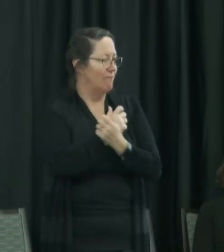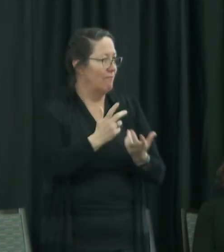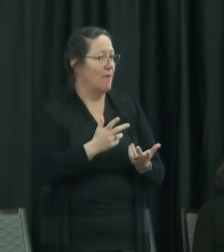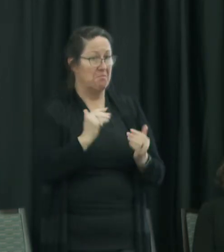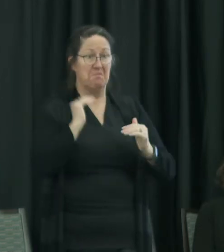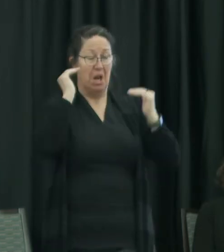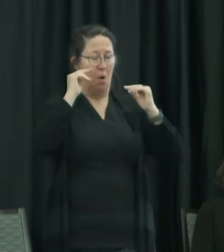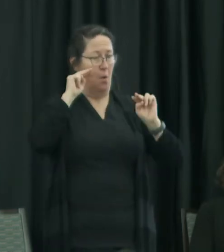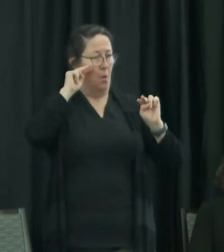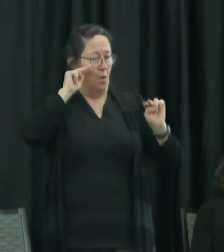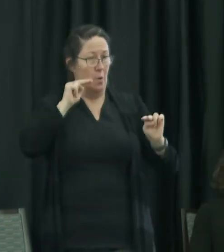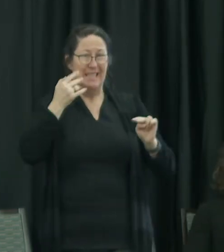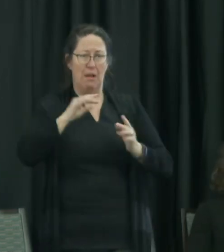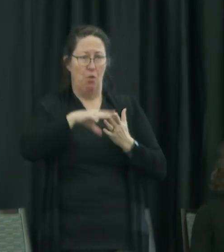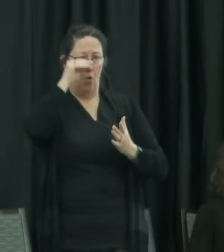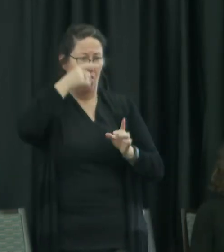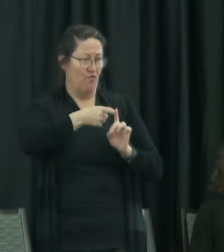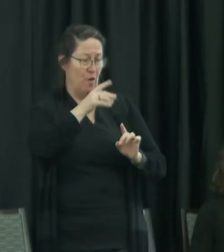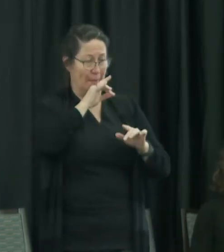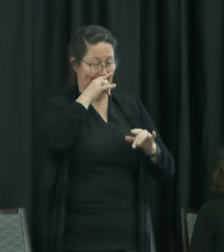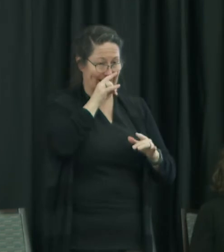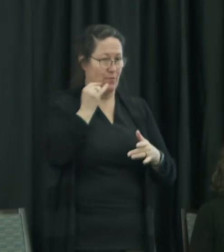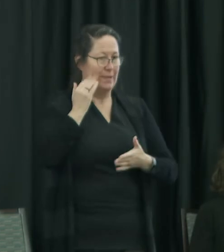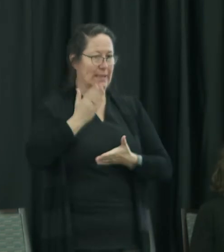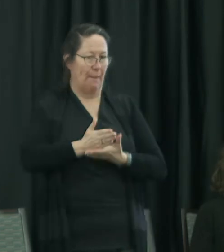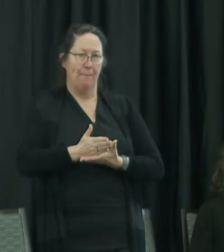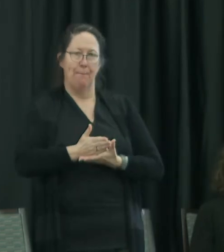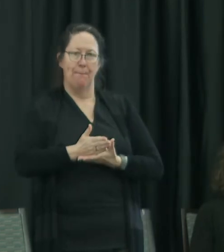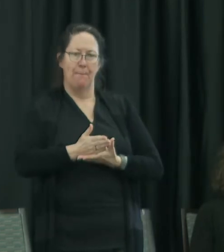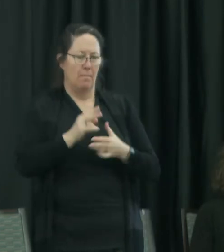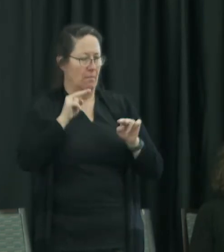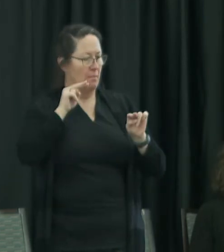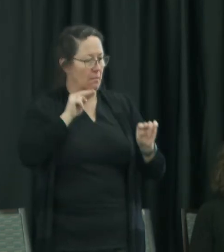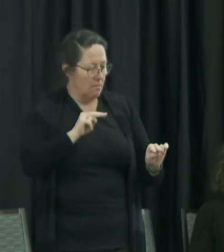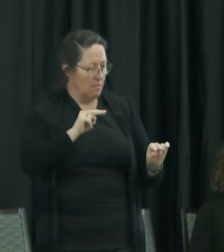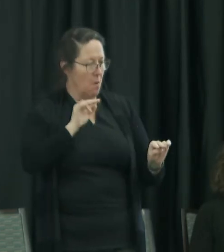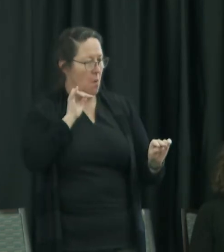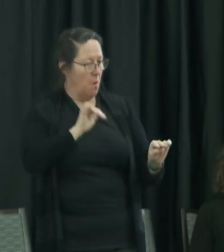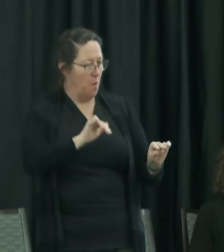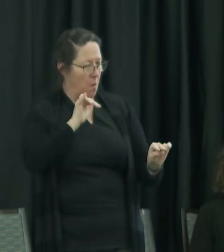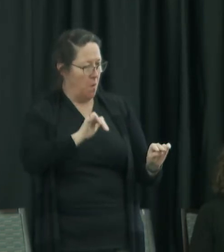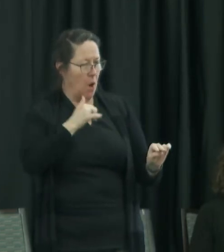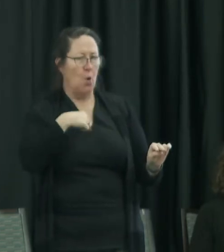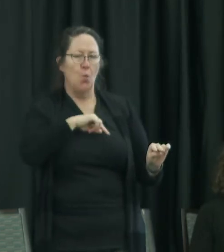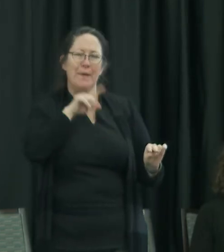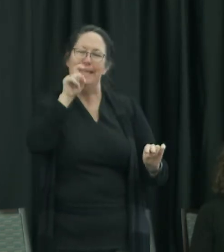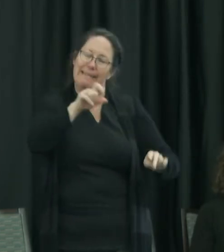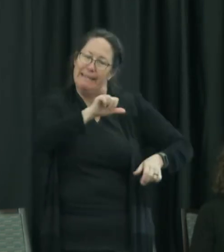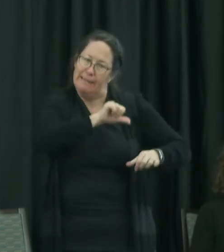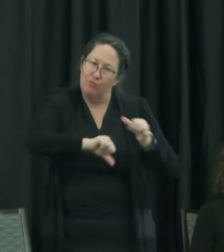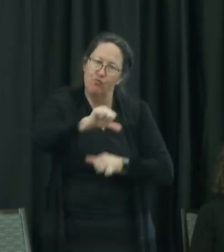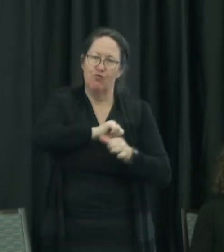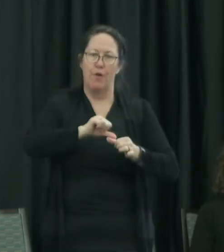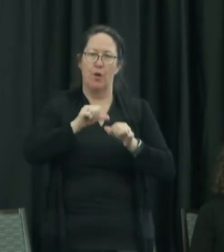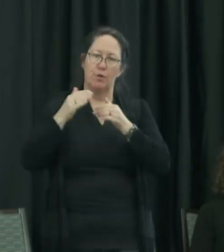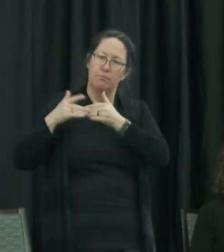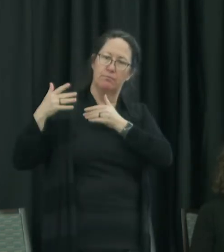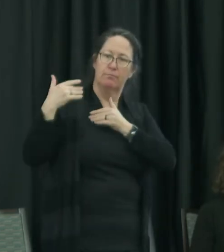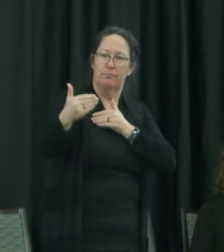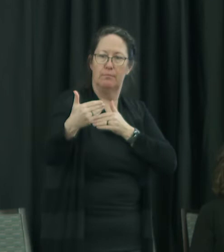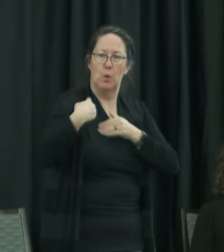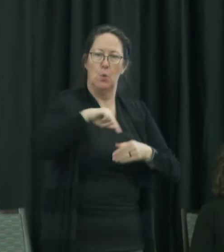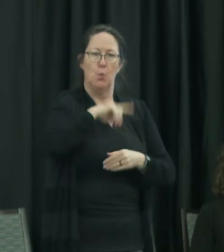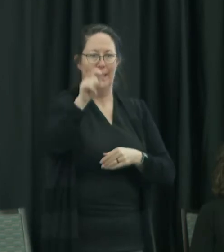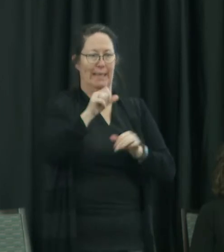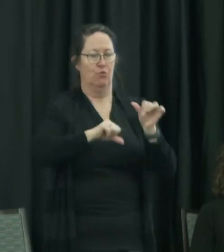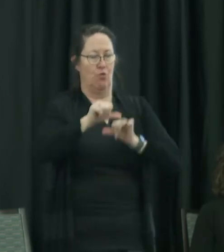adults, we still have a lot we can learn from children if we stop for just a moment to realize that we need each other in order to move forward.